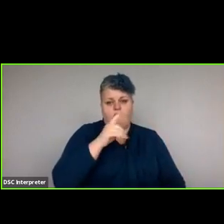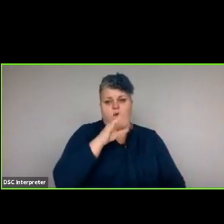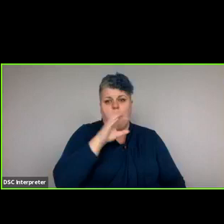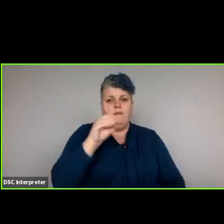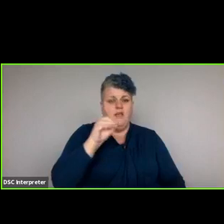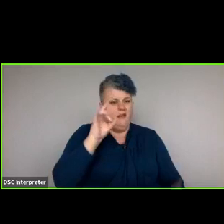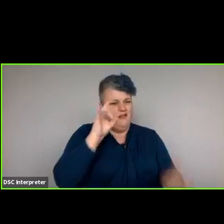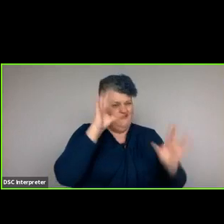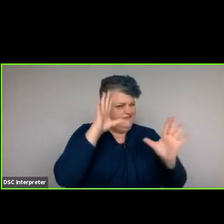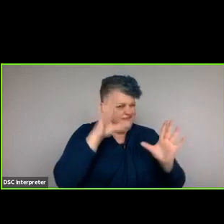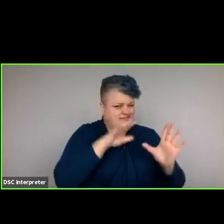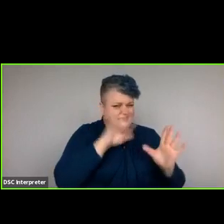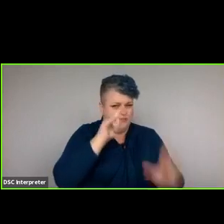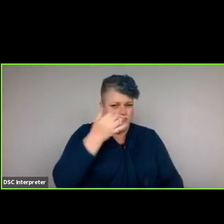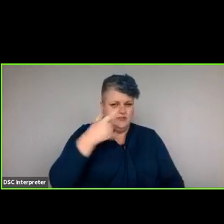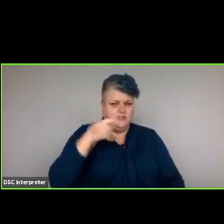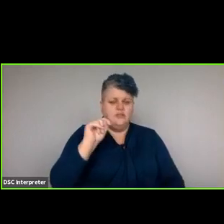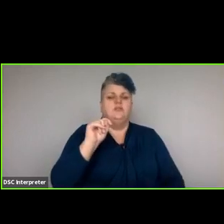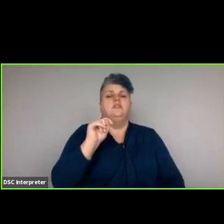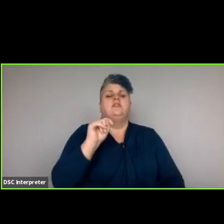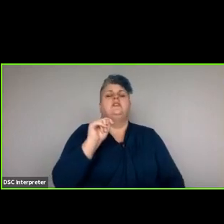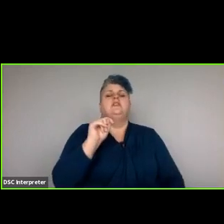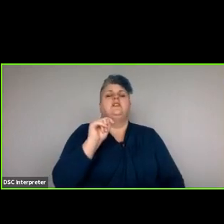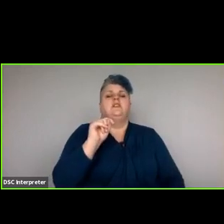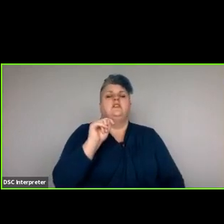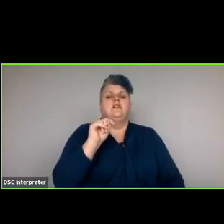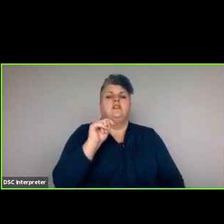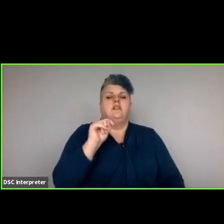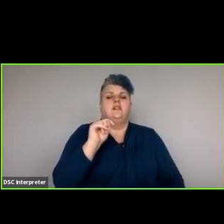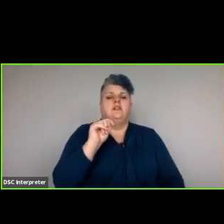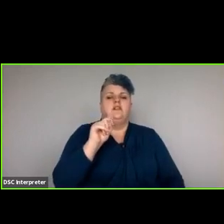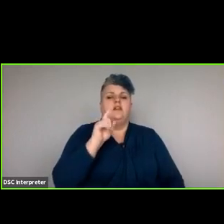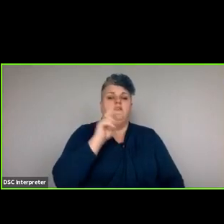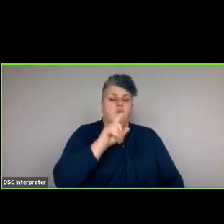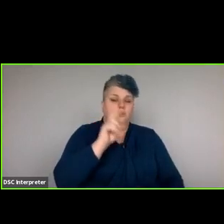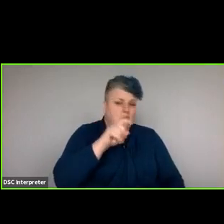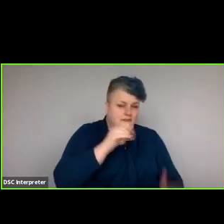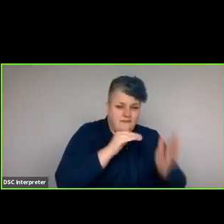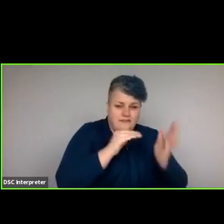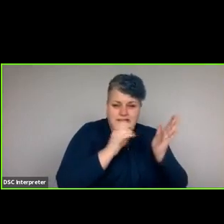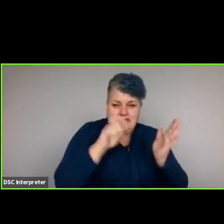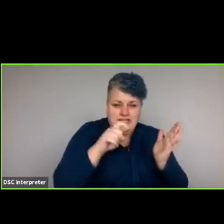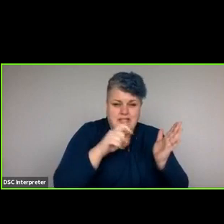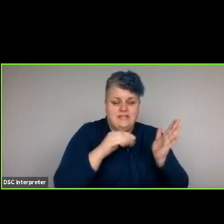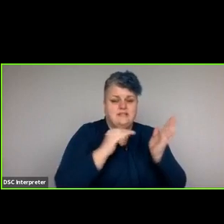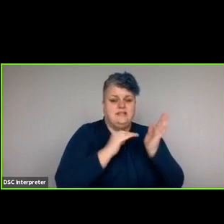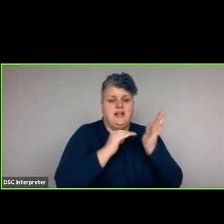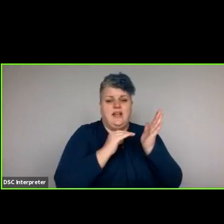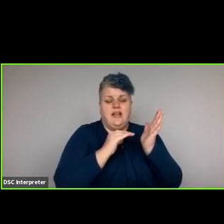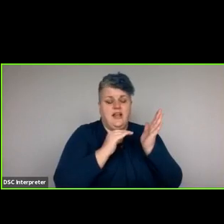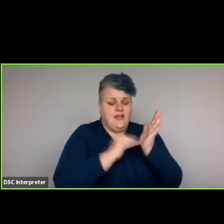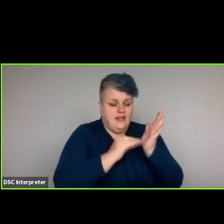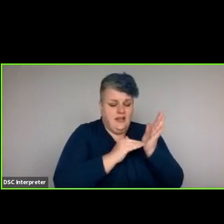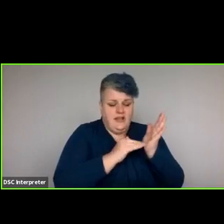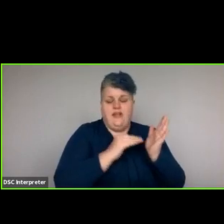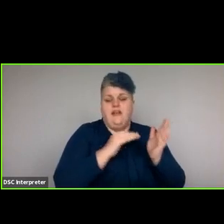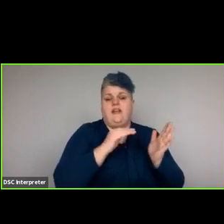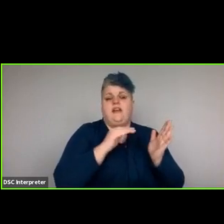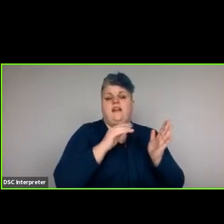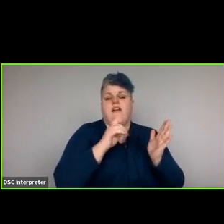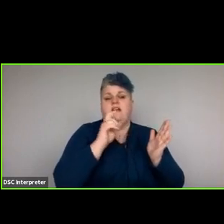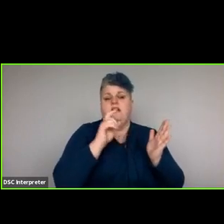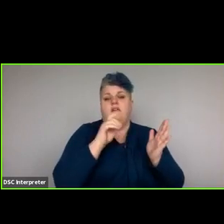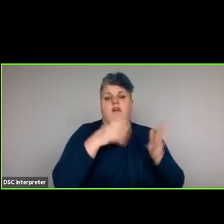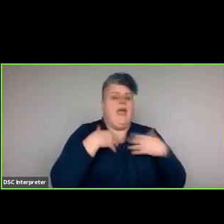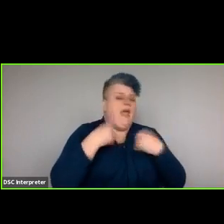you have sexual health needs, if you are interested in PrEP, come to the Toledo-Lucas County Health Department, and